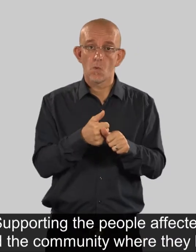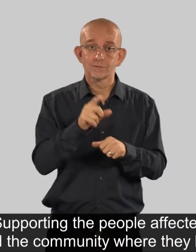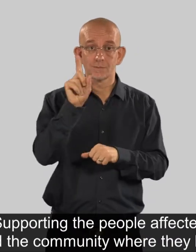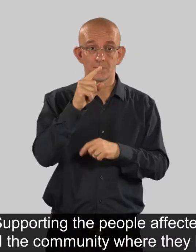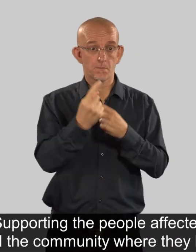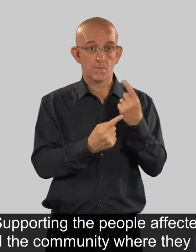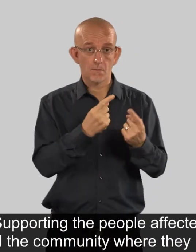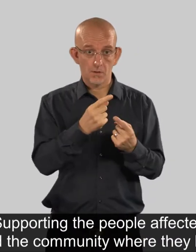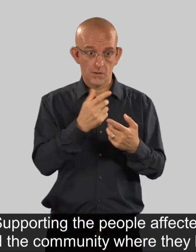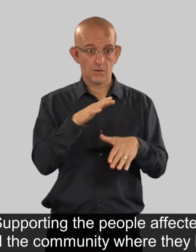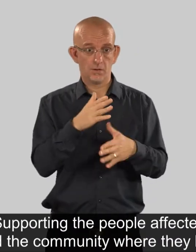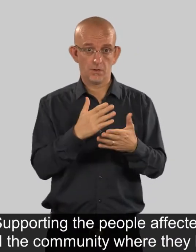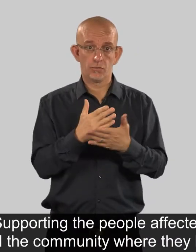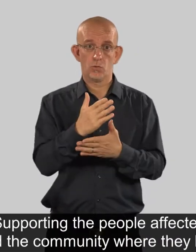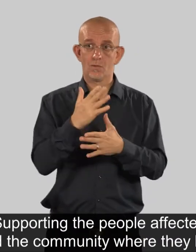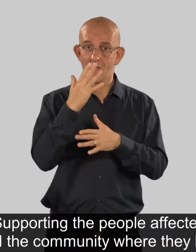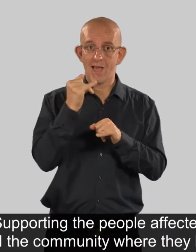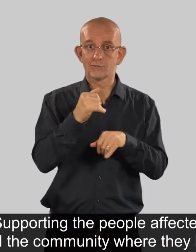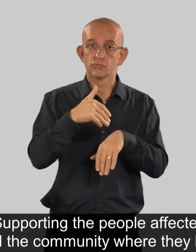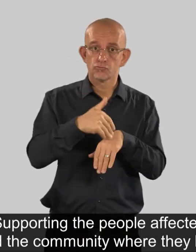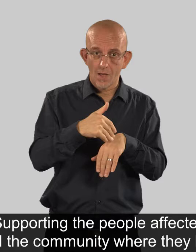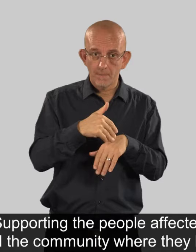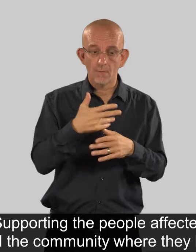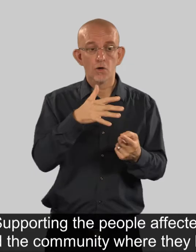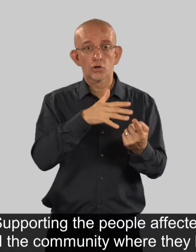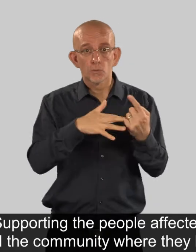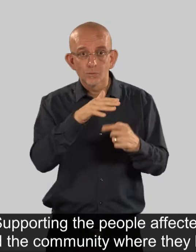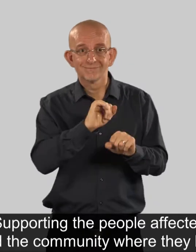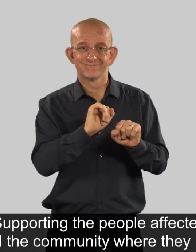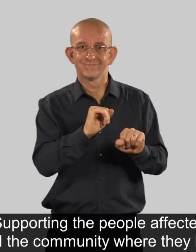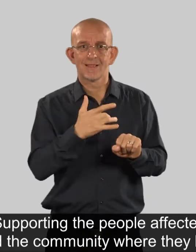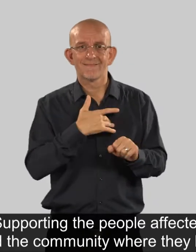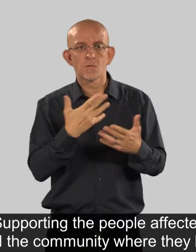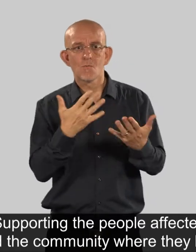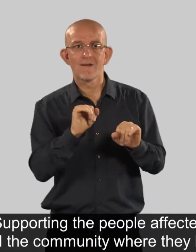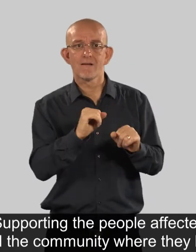supporting the people affected and the community where they live.